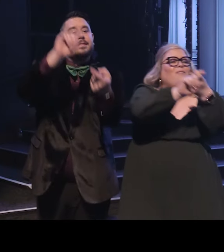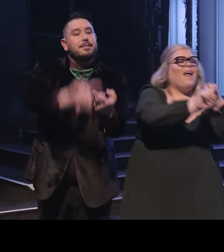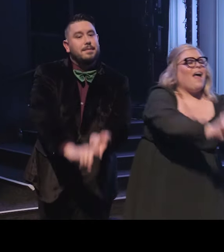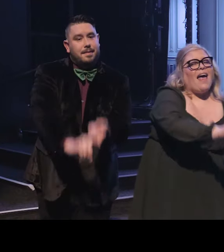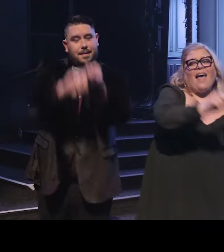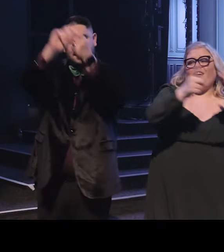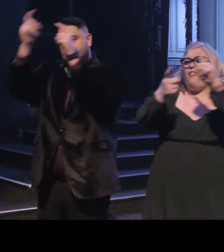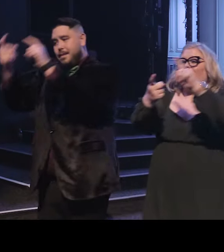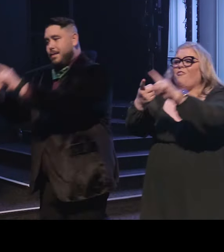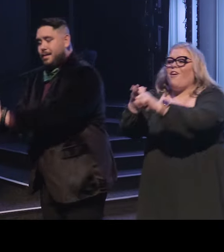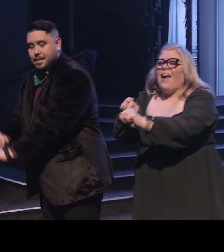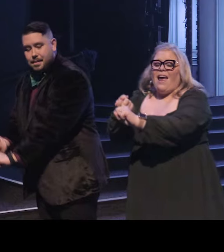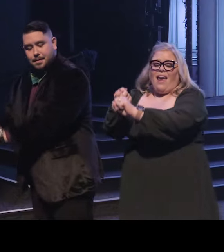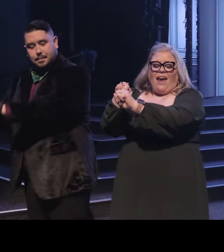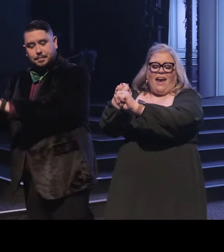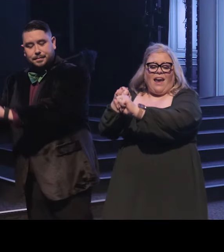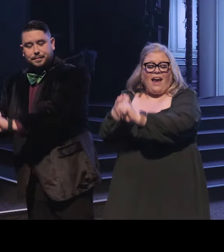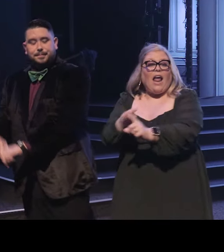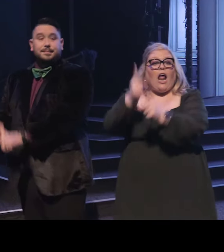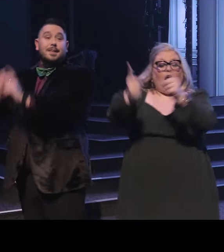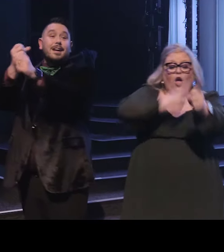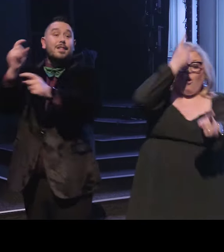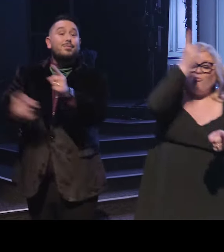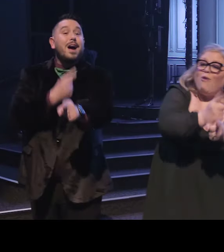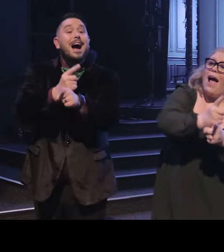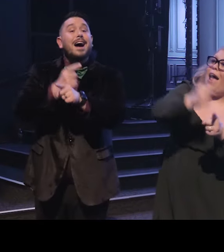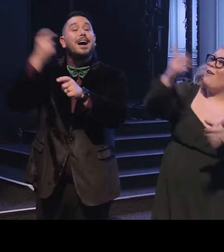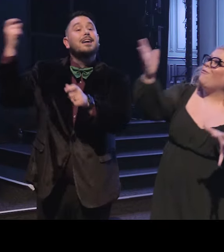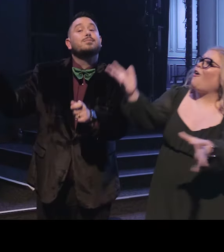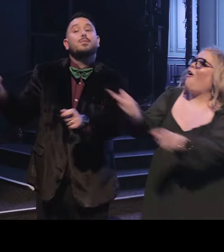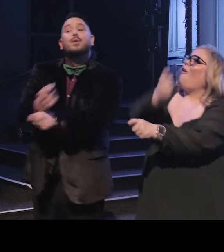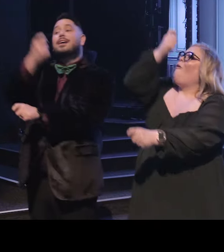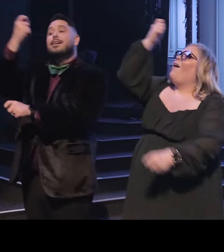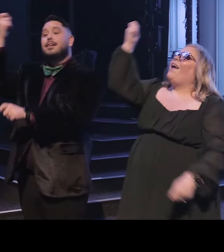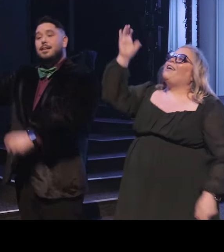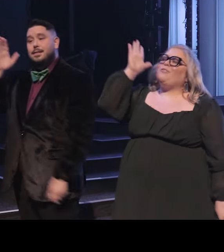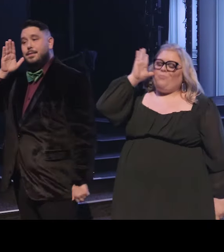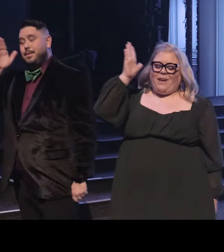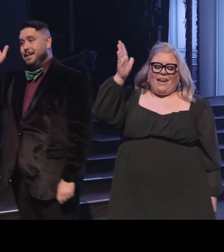Everyone would have a friend, and right would all.